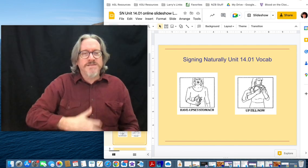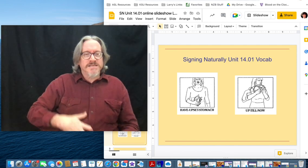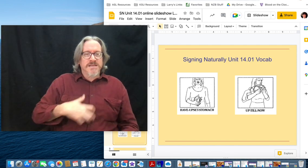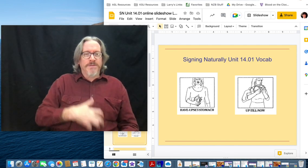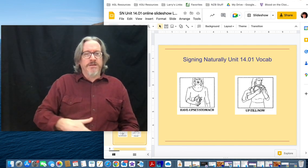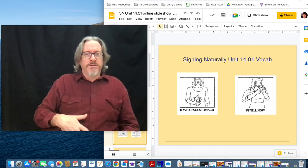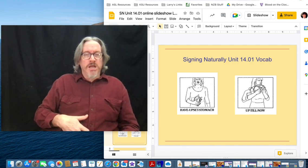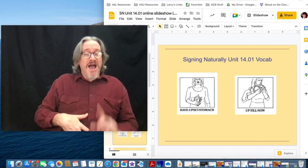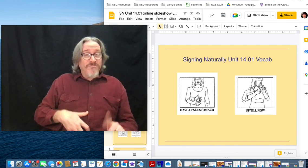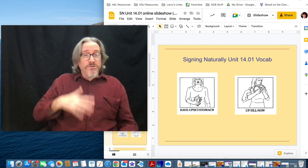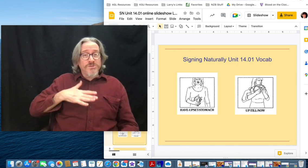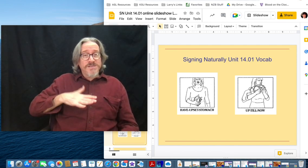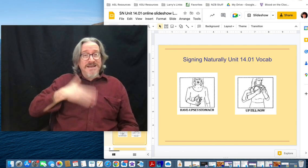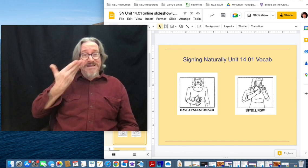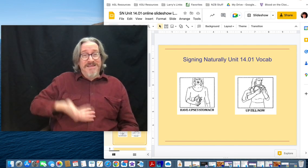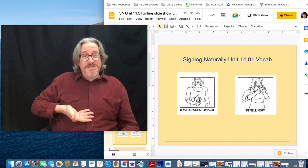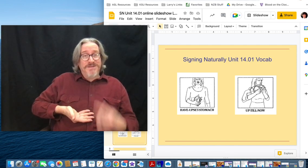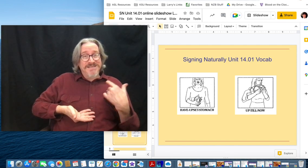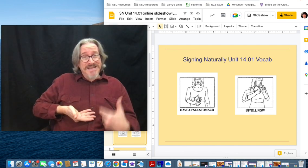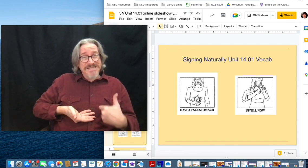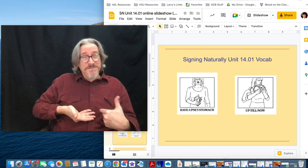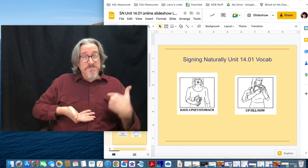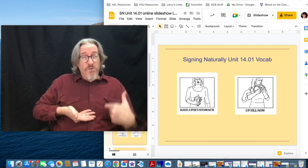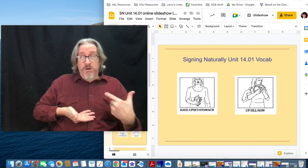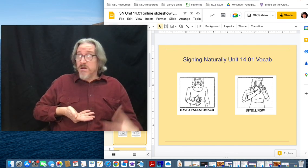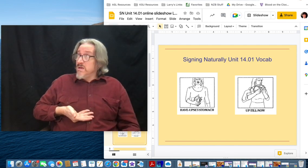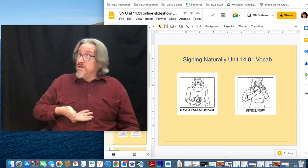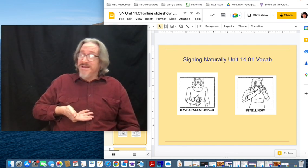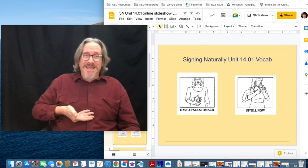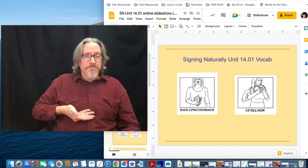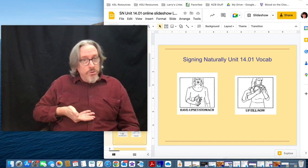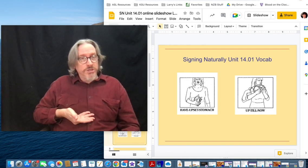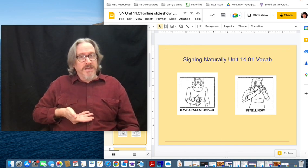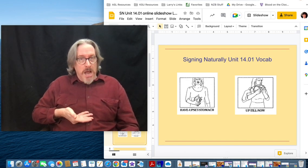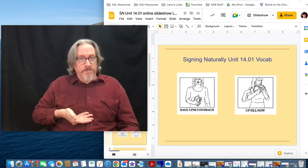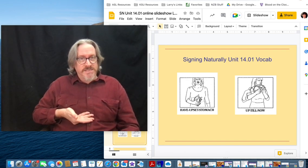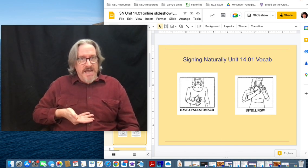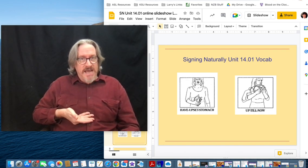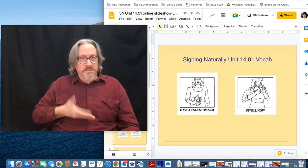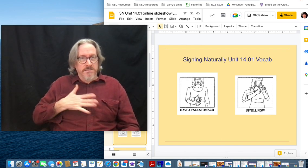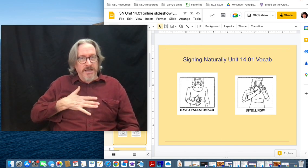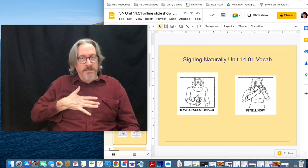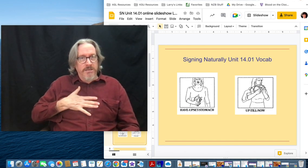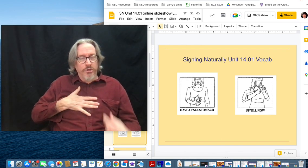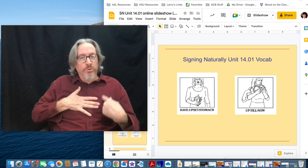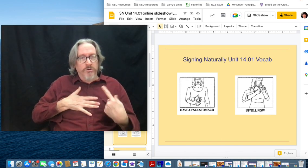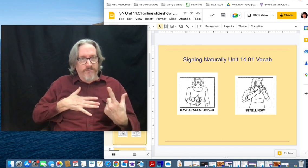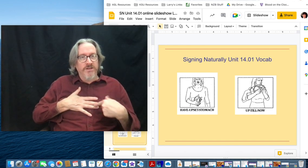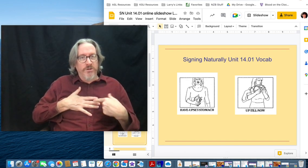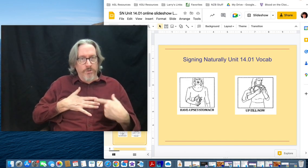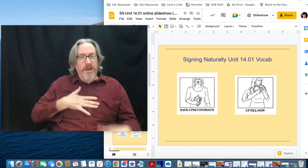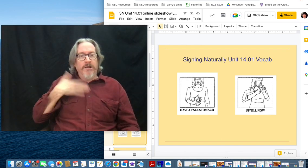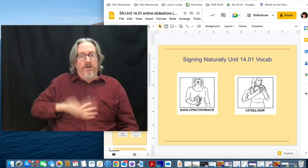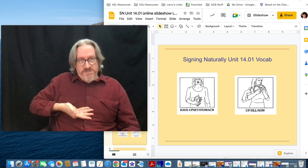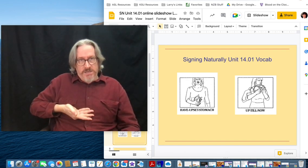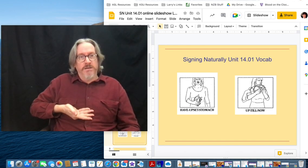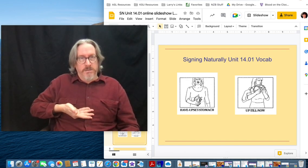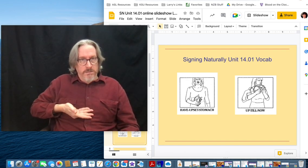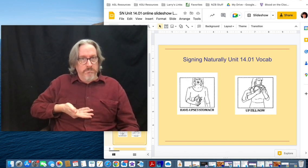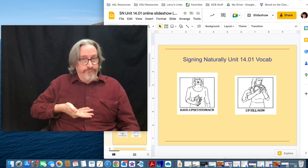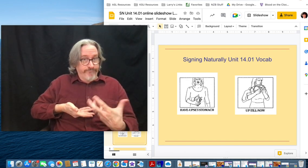So upset stomach. I've also seen this, but this tends to be more emotionally upset. Like you were feeling one way and all